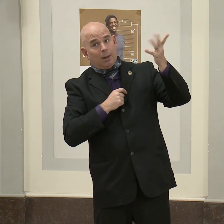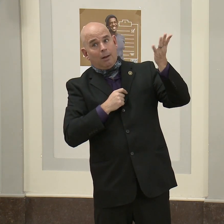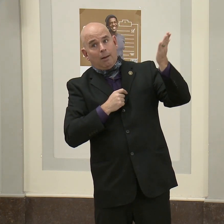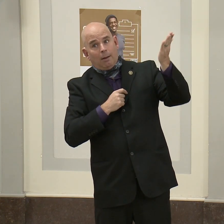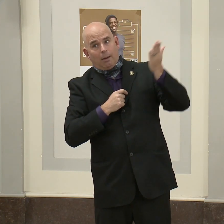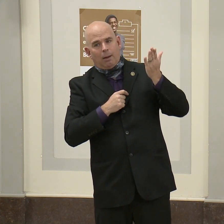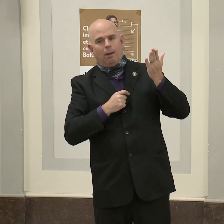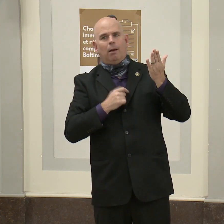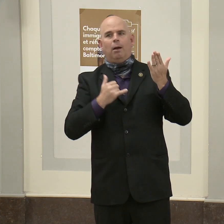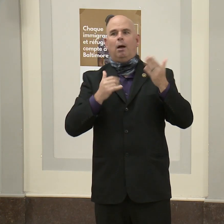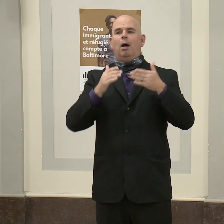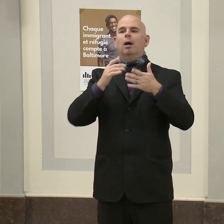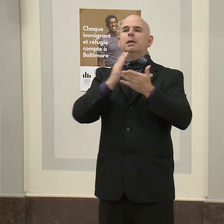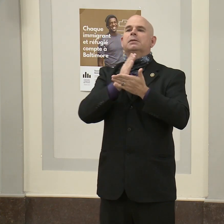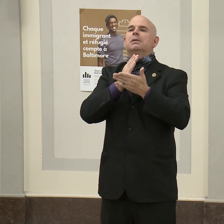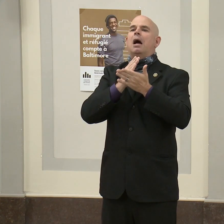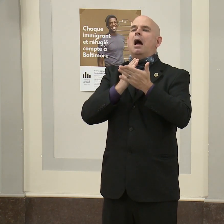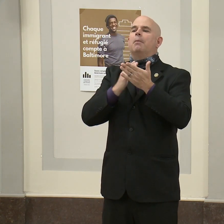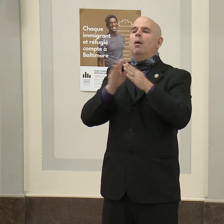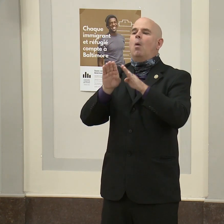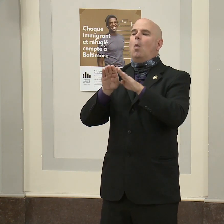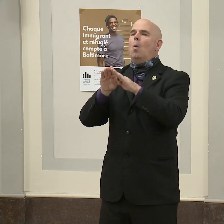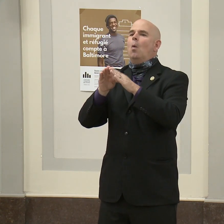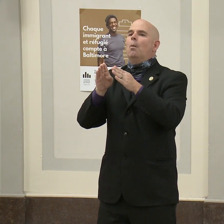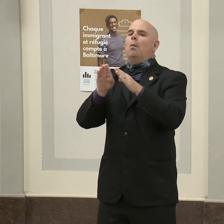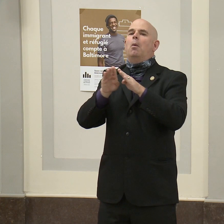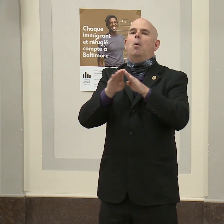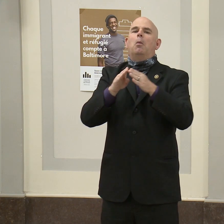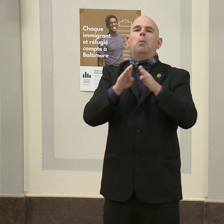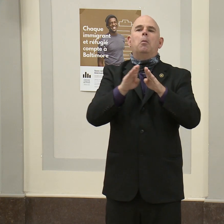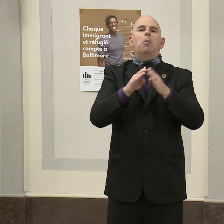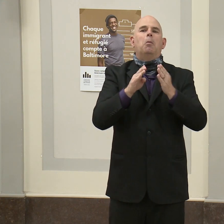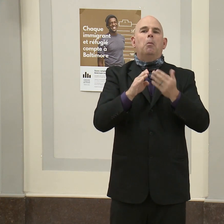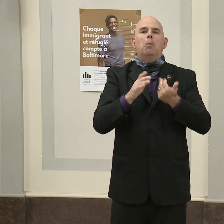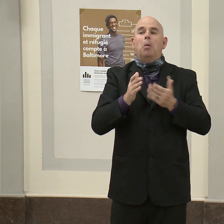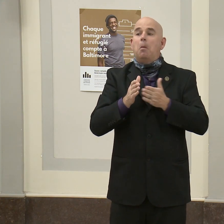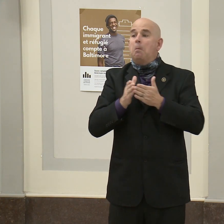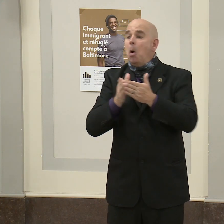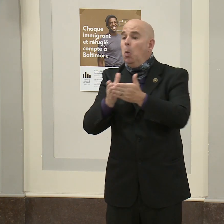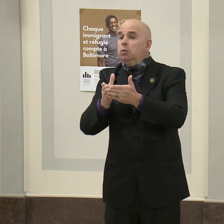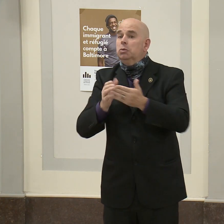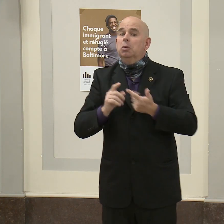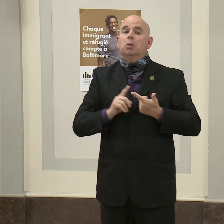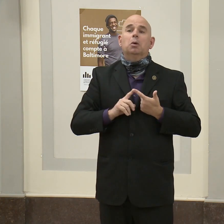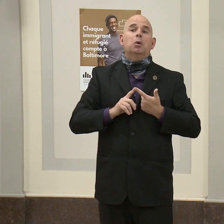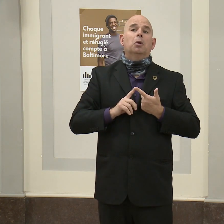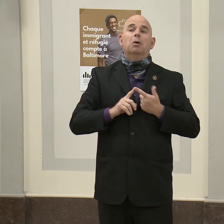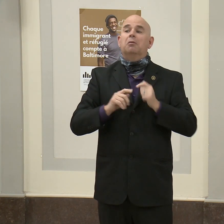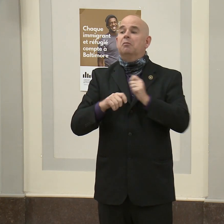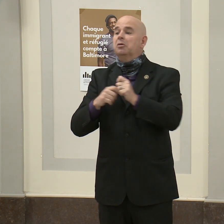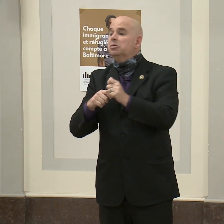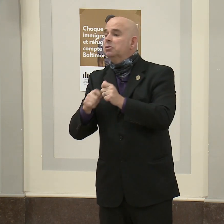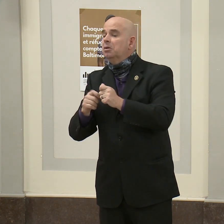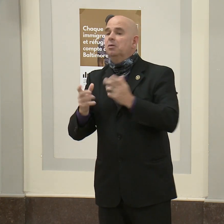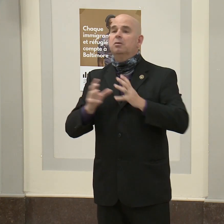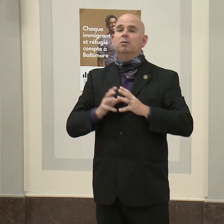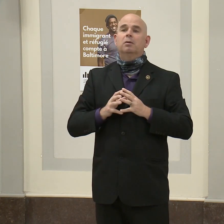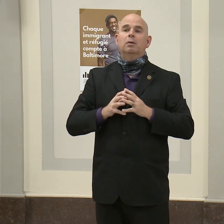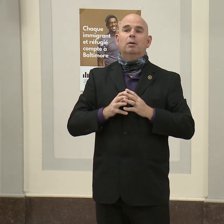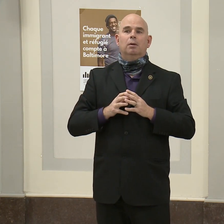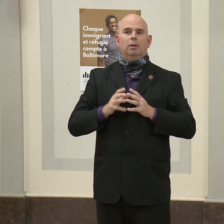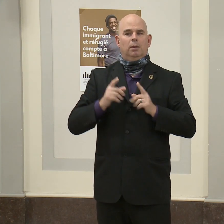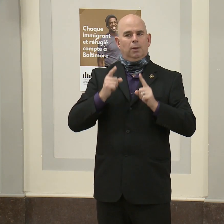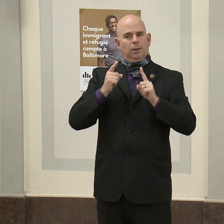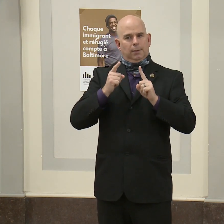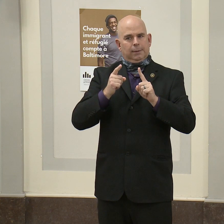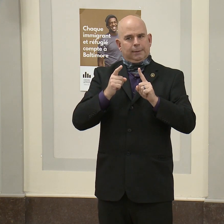cited, where people can go boating, fishing, and those kind of things. But we want to make sure that we really, really are slowing this curve before we